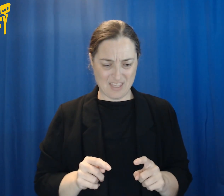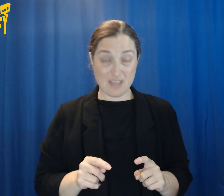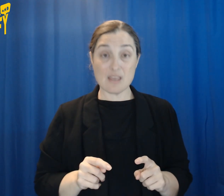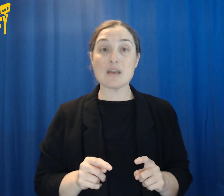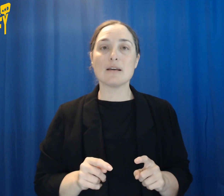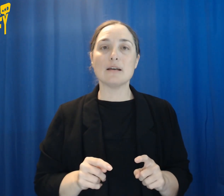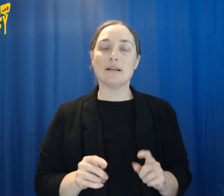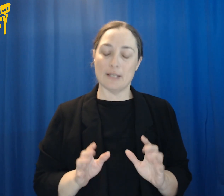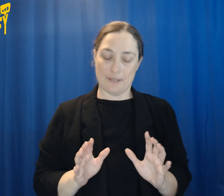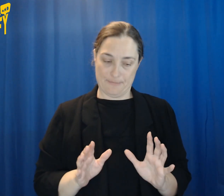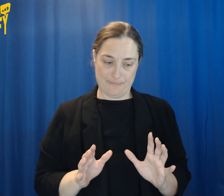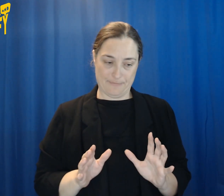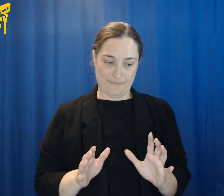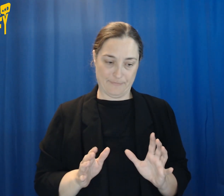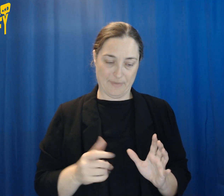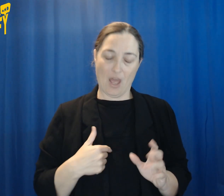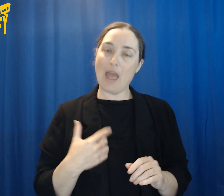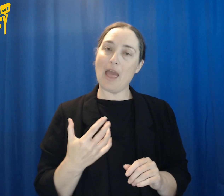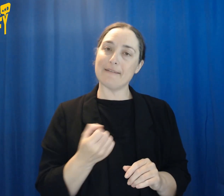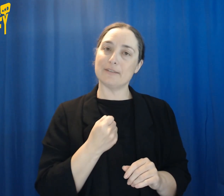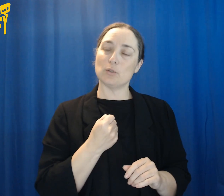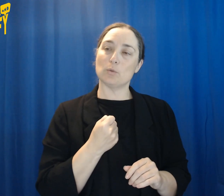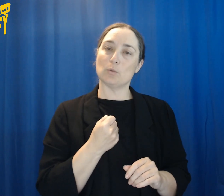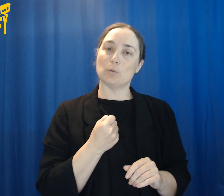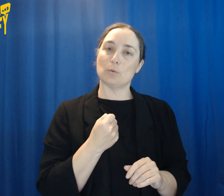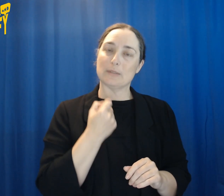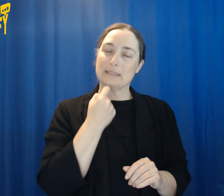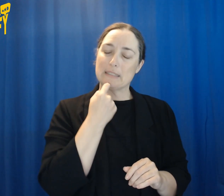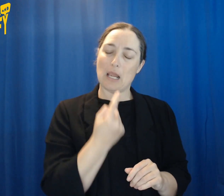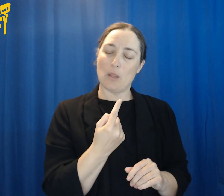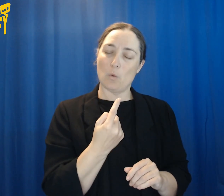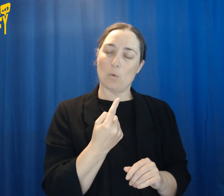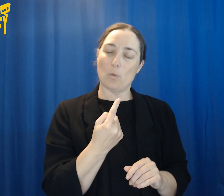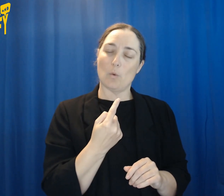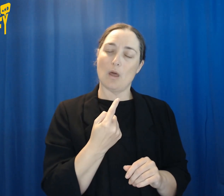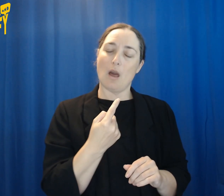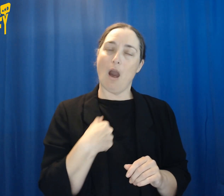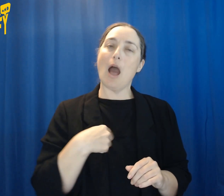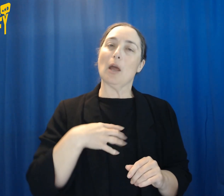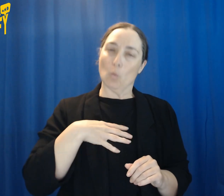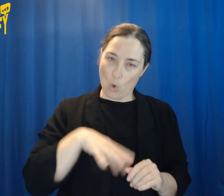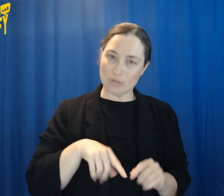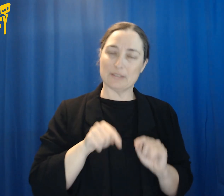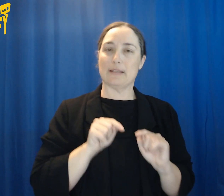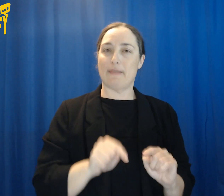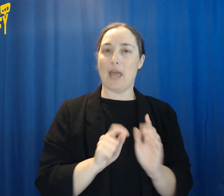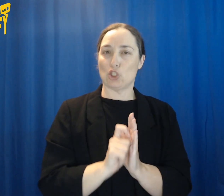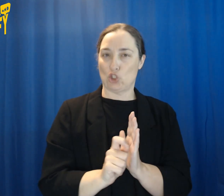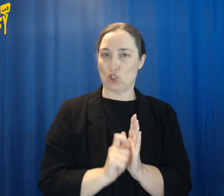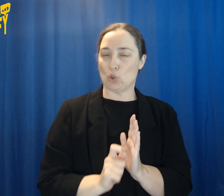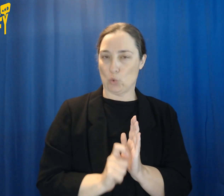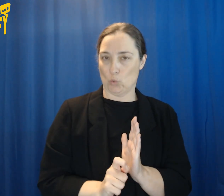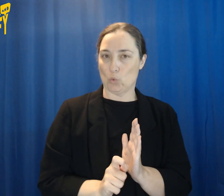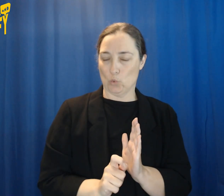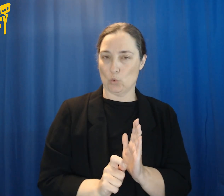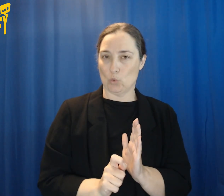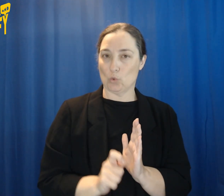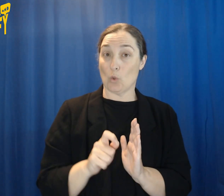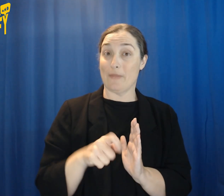to express to you how much I wanted that journal and how much the next part of this story is very harrowing